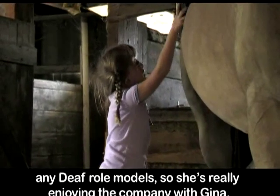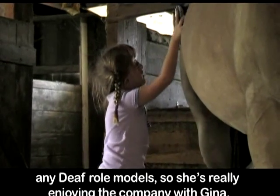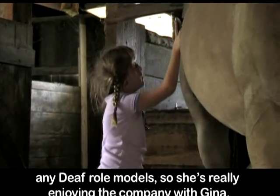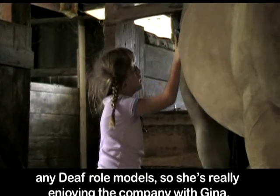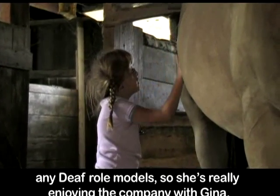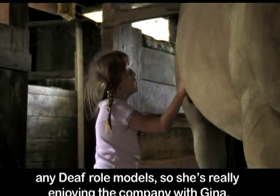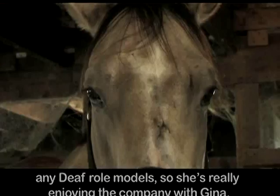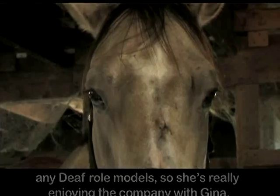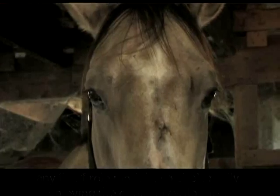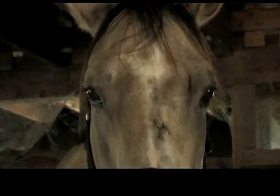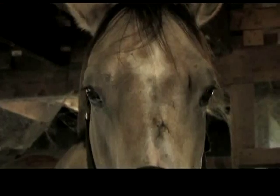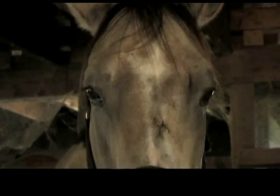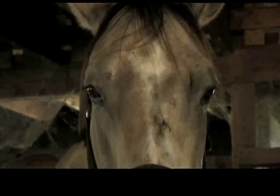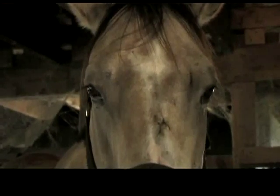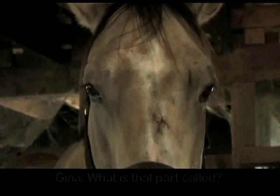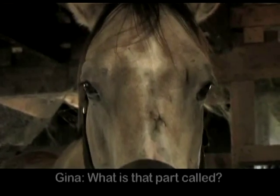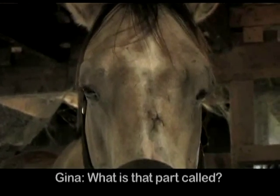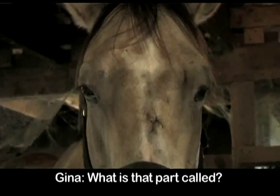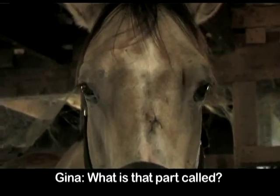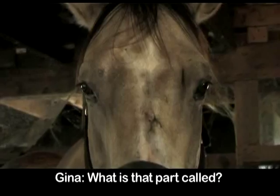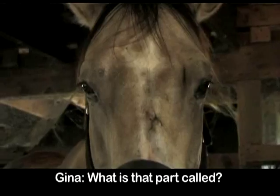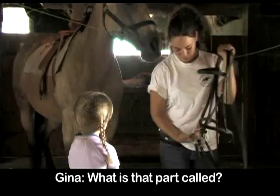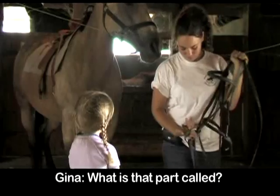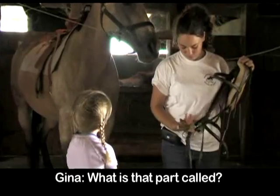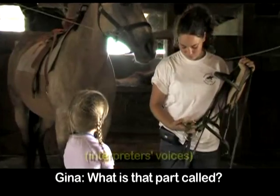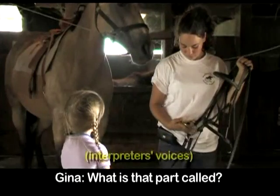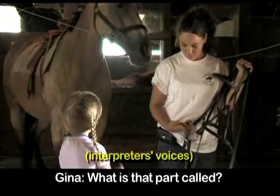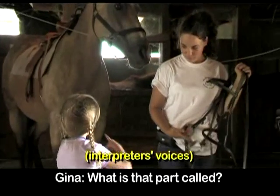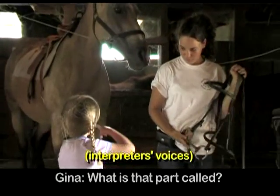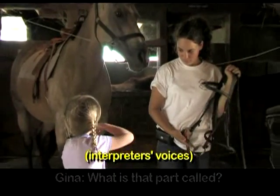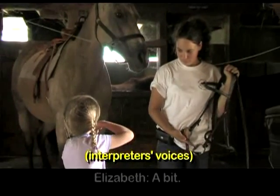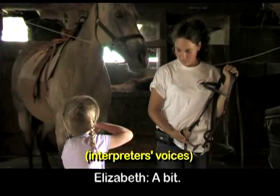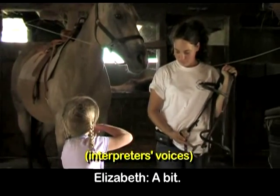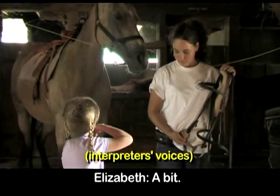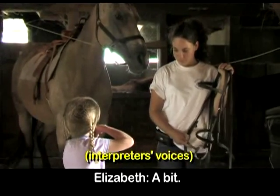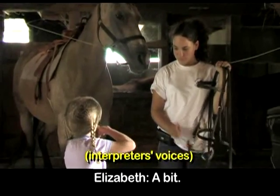of Gina. What is that part called? A bit.